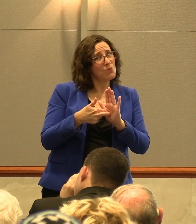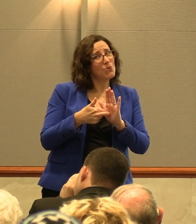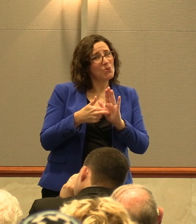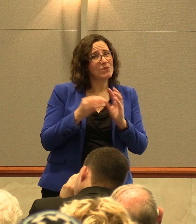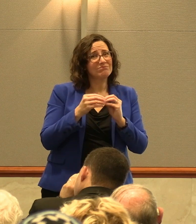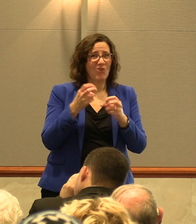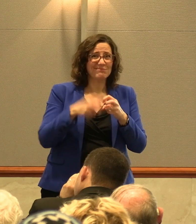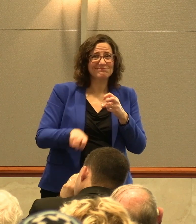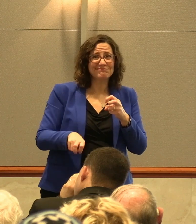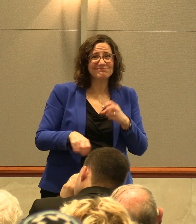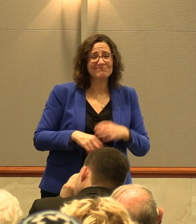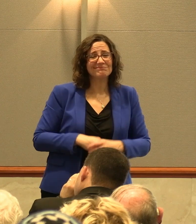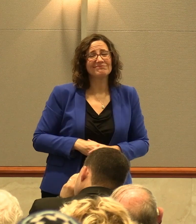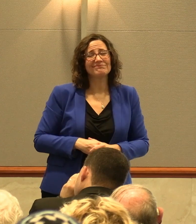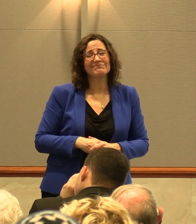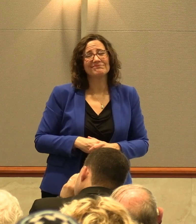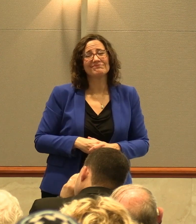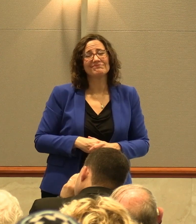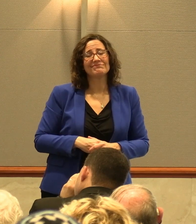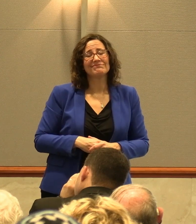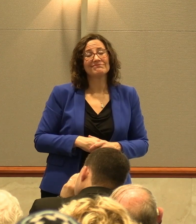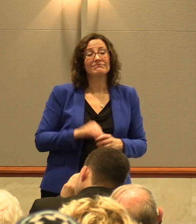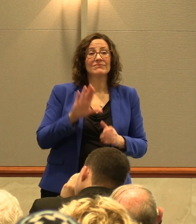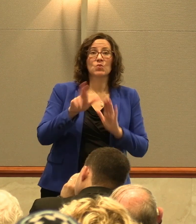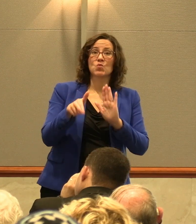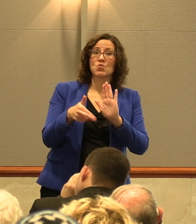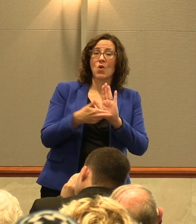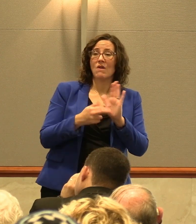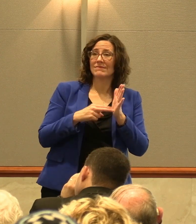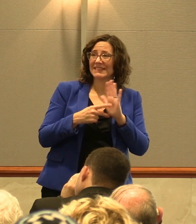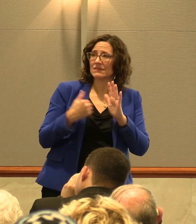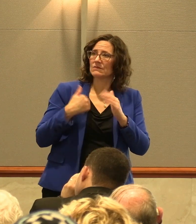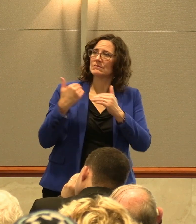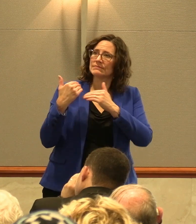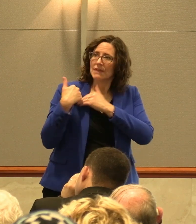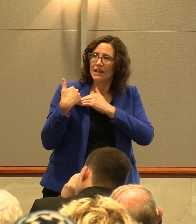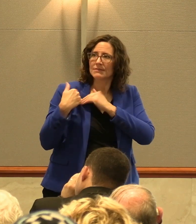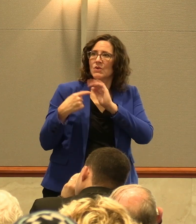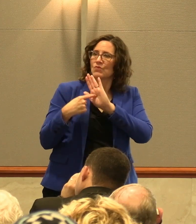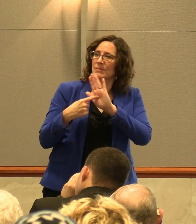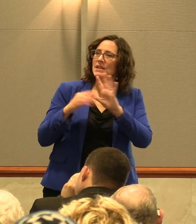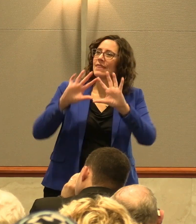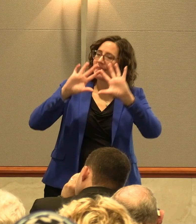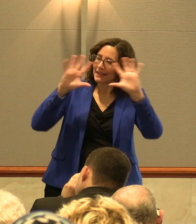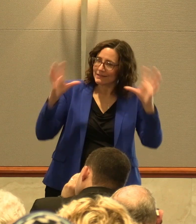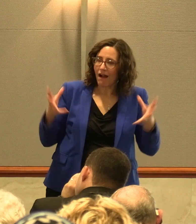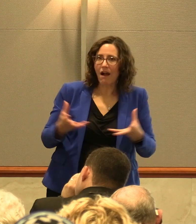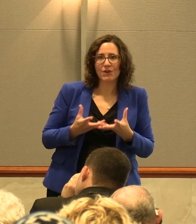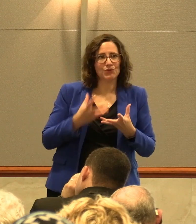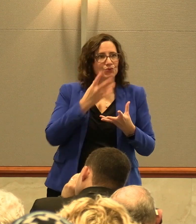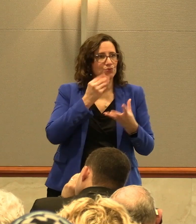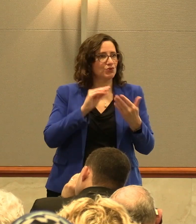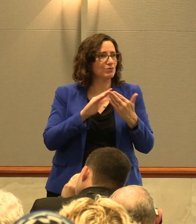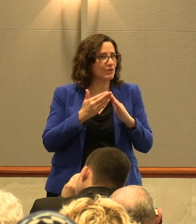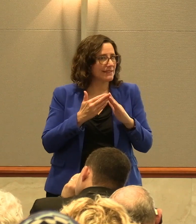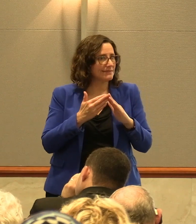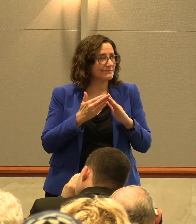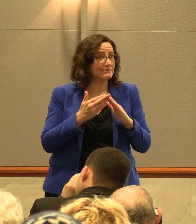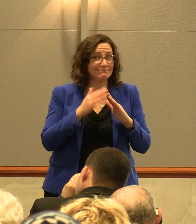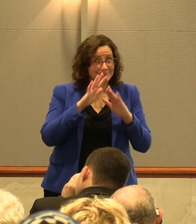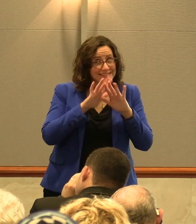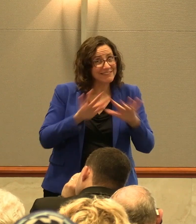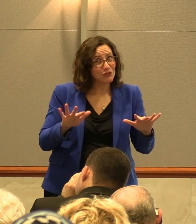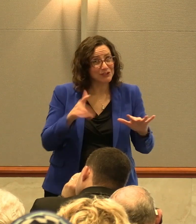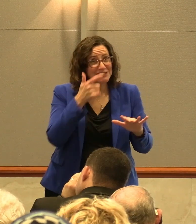difficult. And that role requires us to be responsible for representing the entire Jewish community with all its